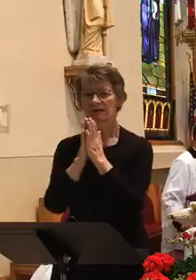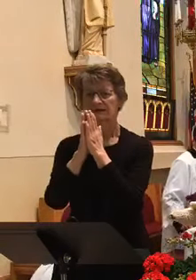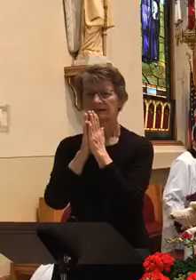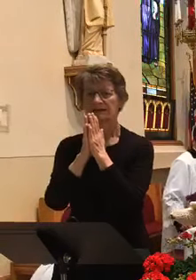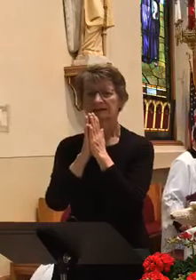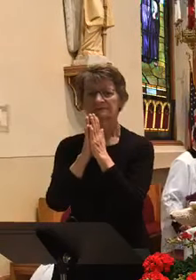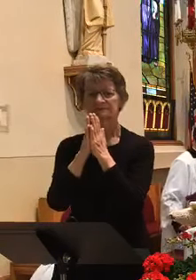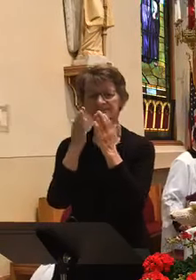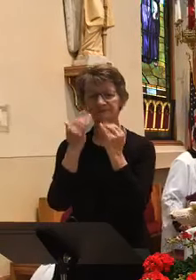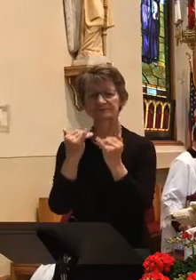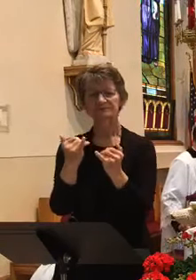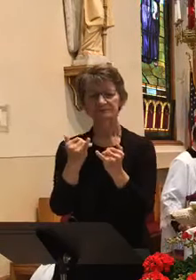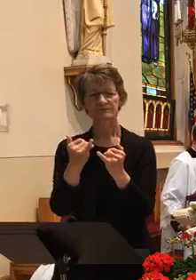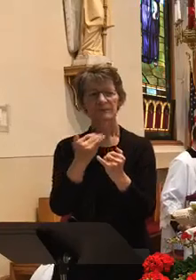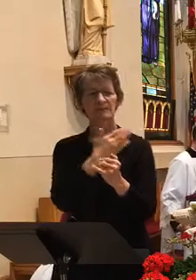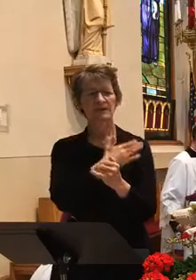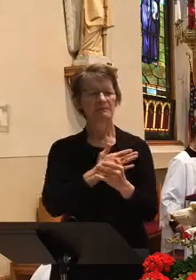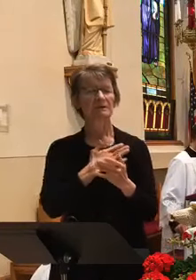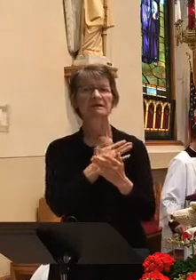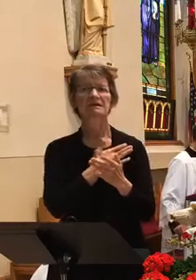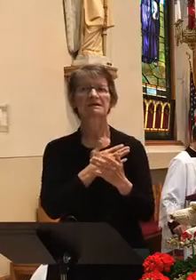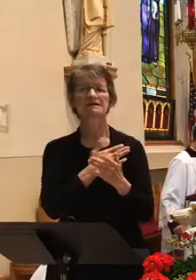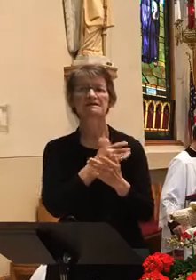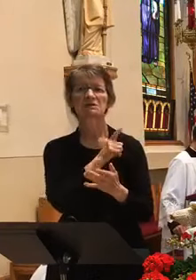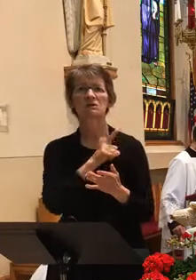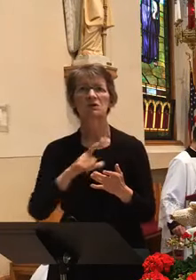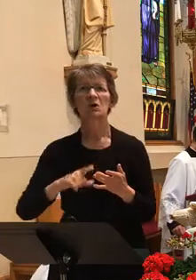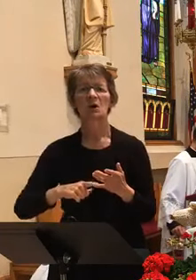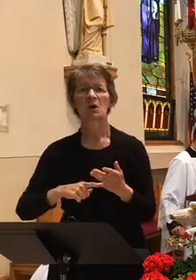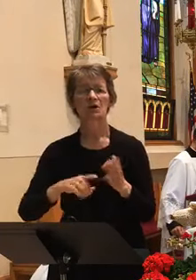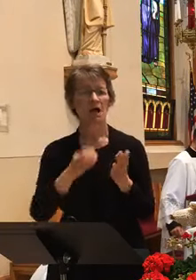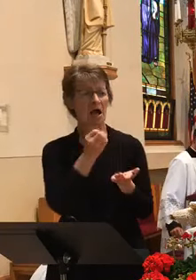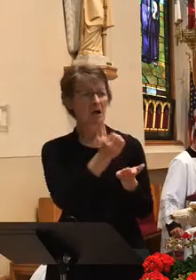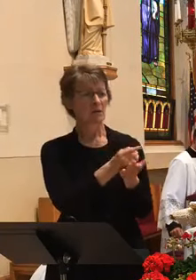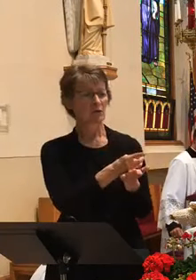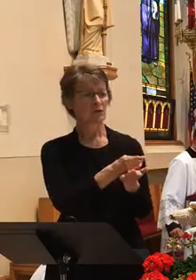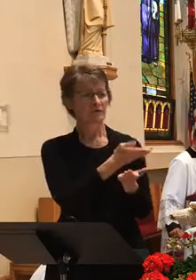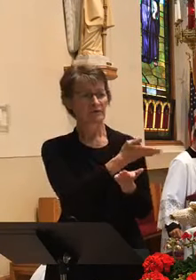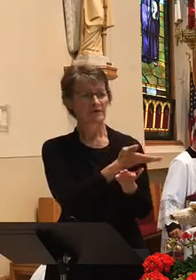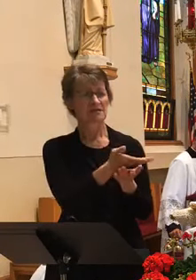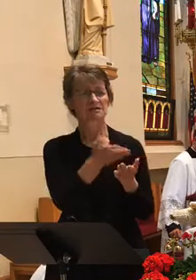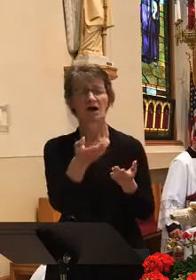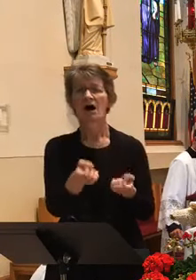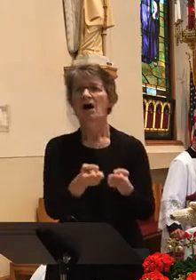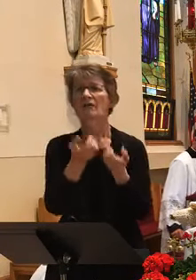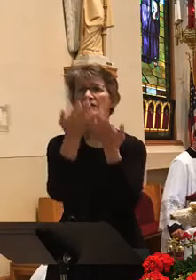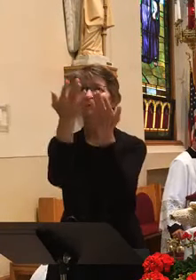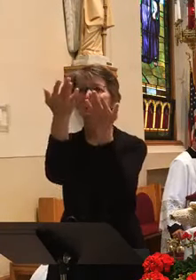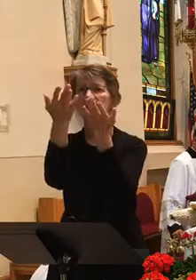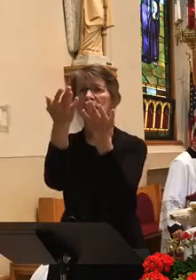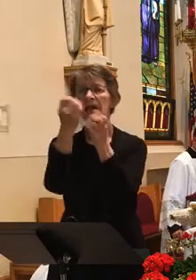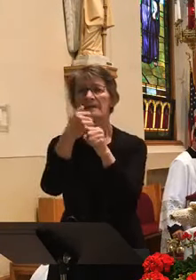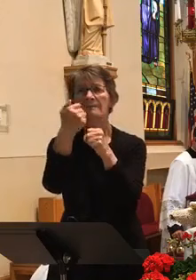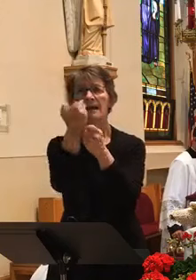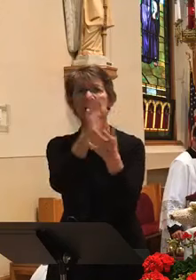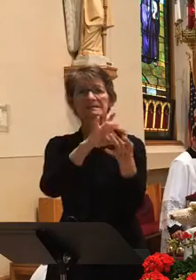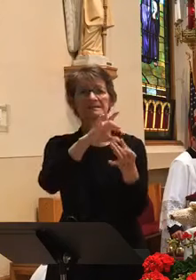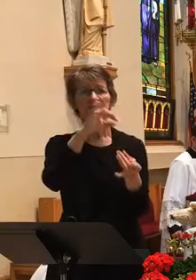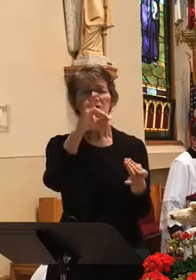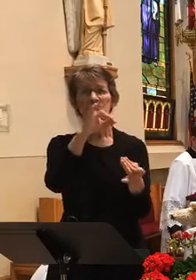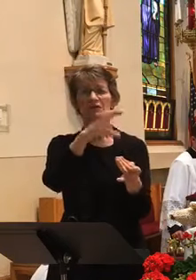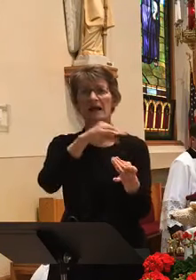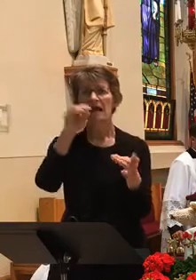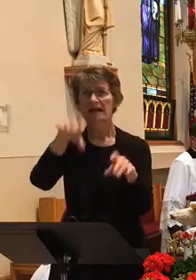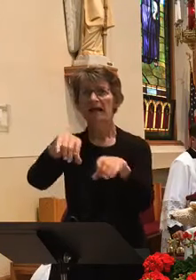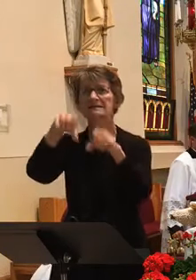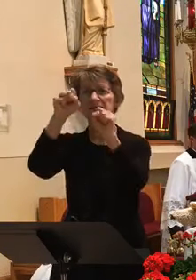Be pleased, O God, we pray, to bless, acknowledge, and approve this offering in every respect. Make it spiritual and